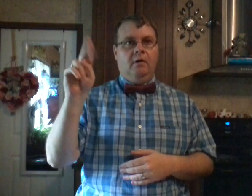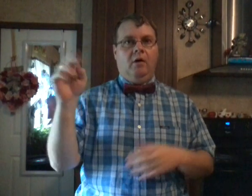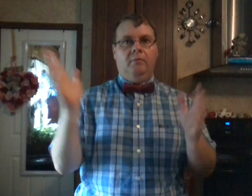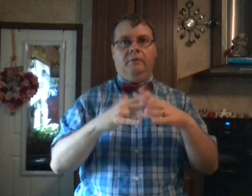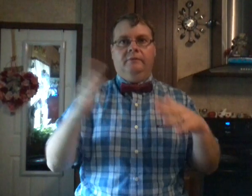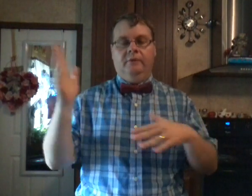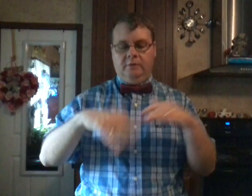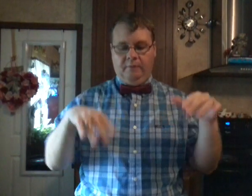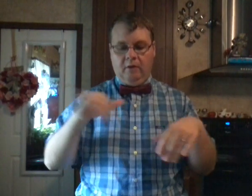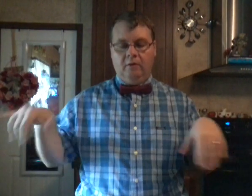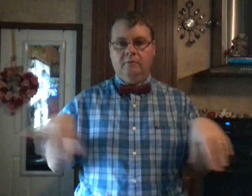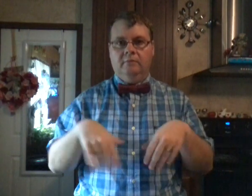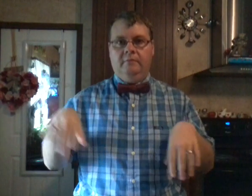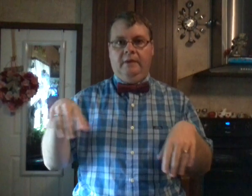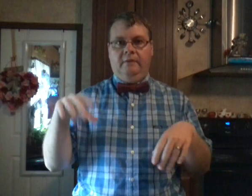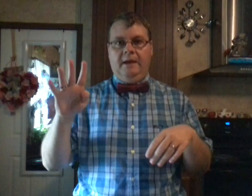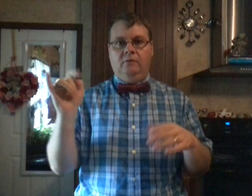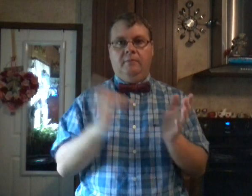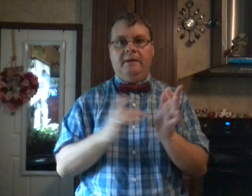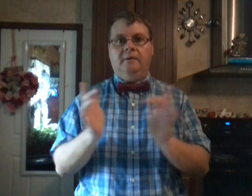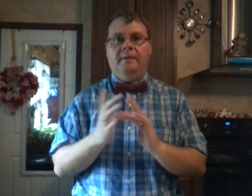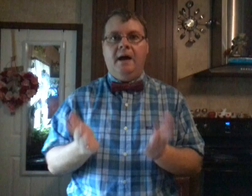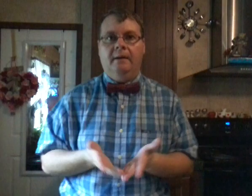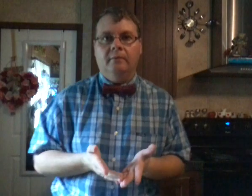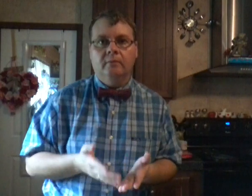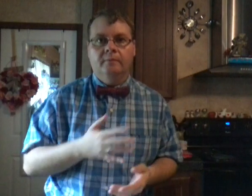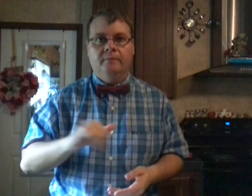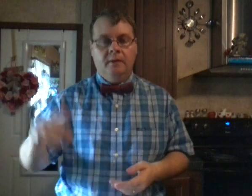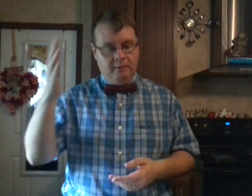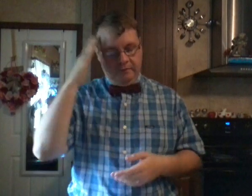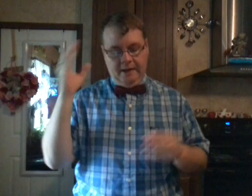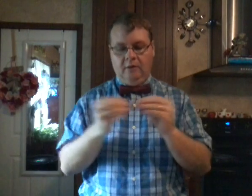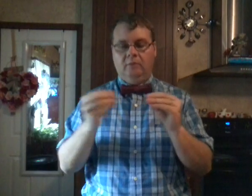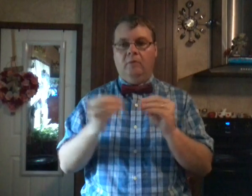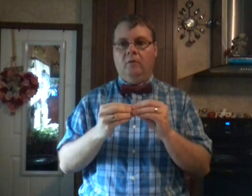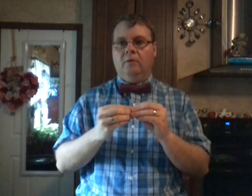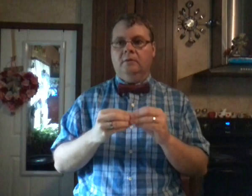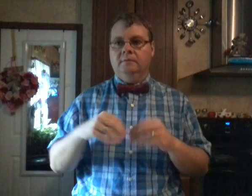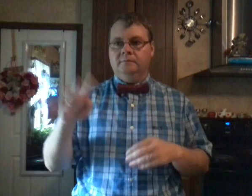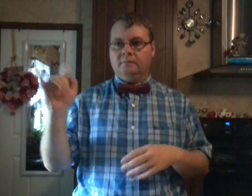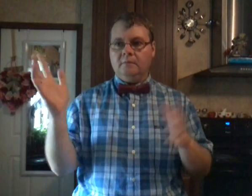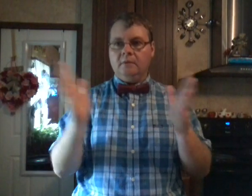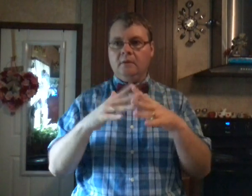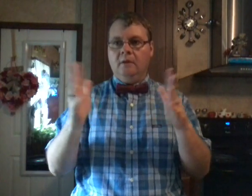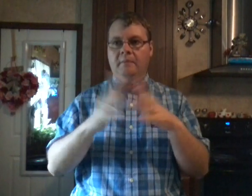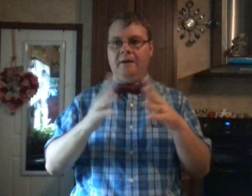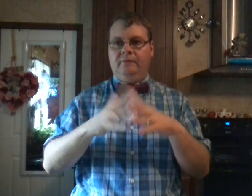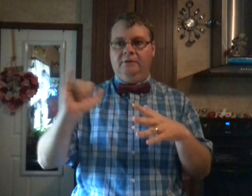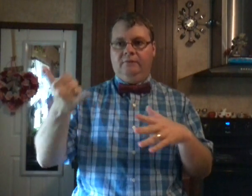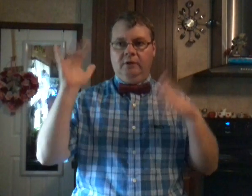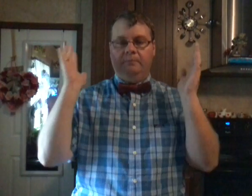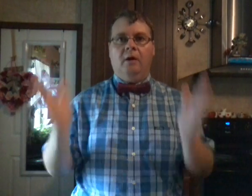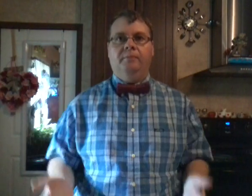Auburn football than they do about the Bible. They know more about these football